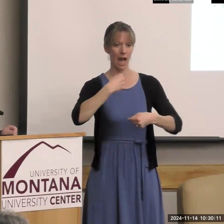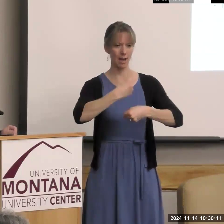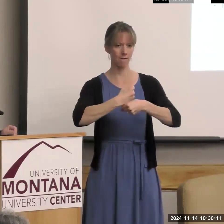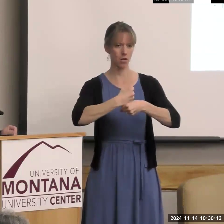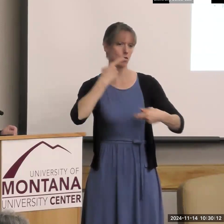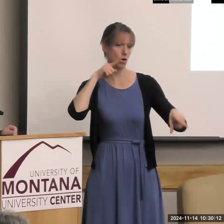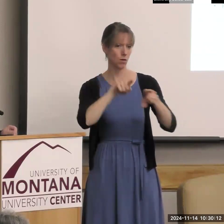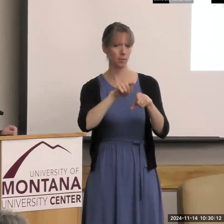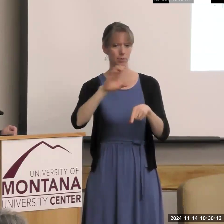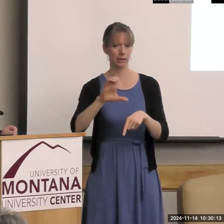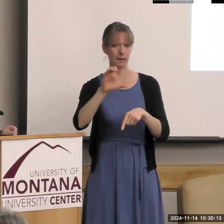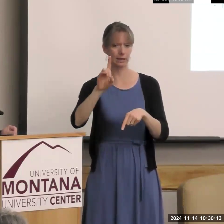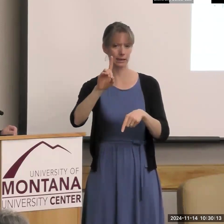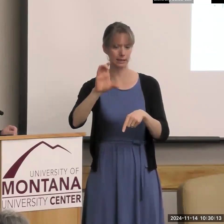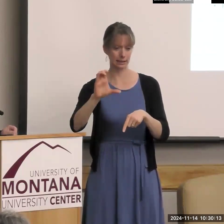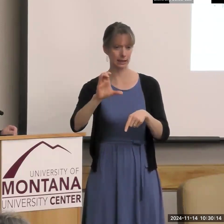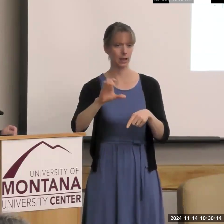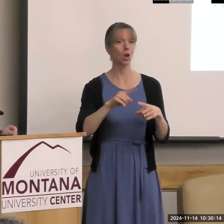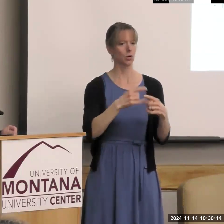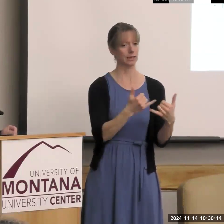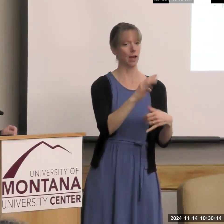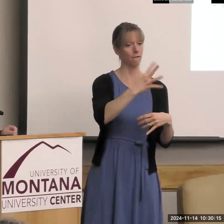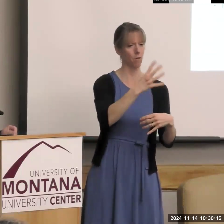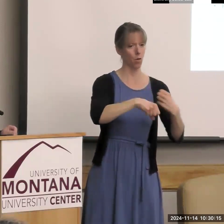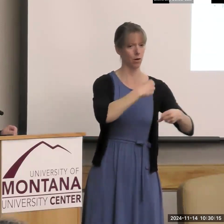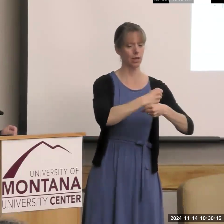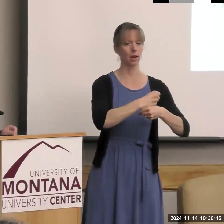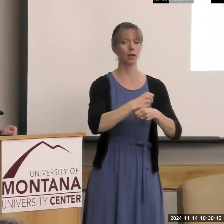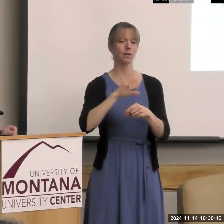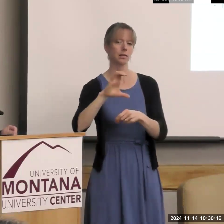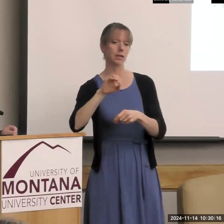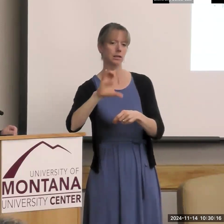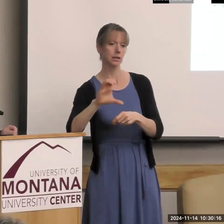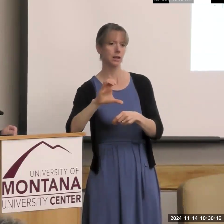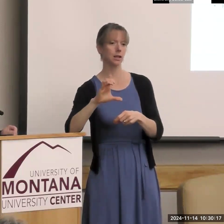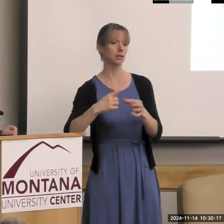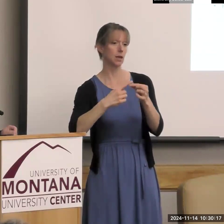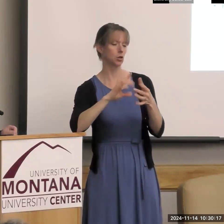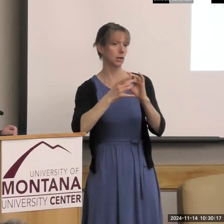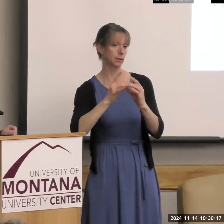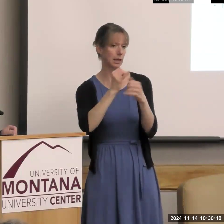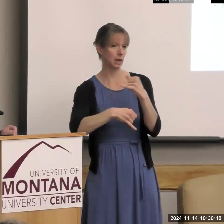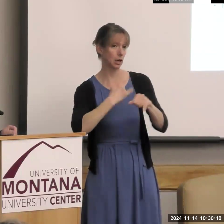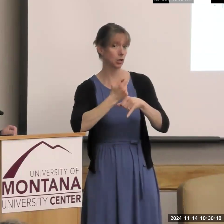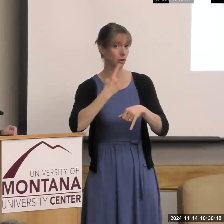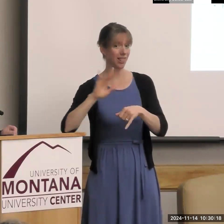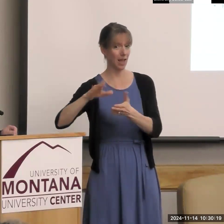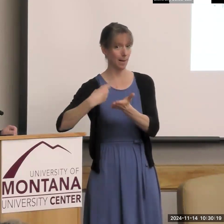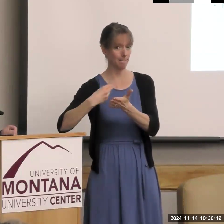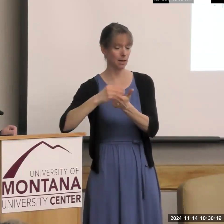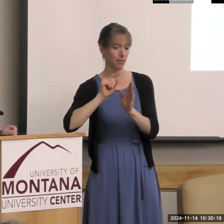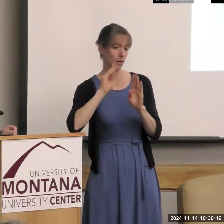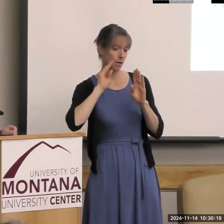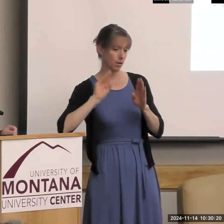with the CDC. The CDC does fund Special Olympics International, recognizing that CDC funds must be focused